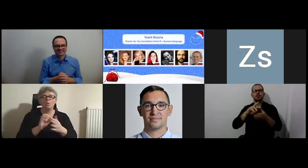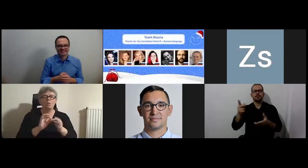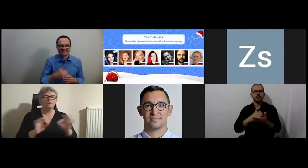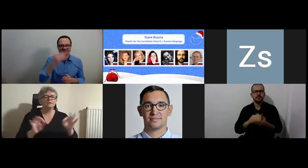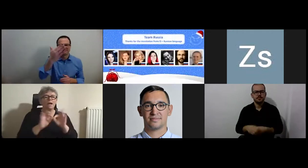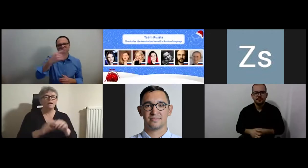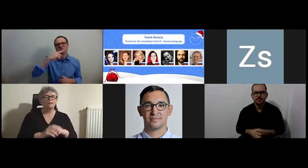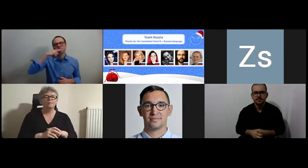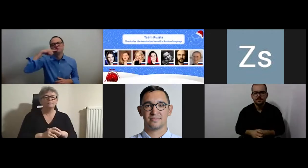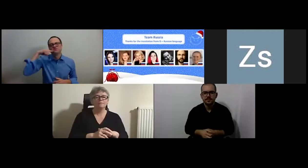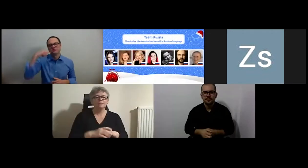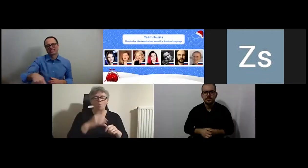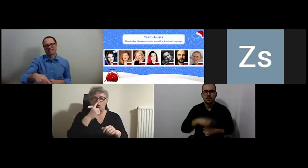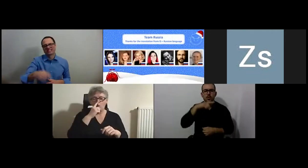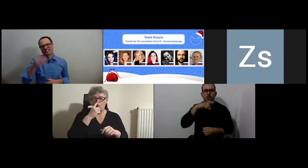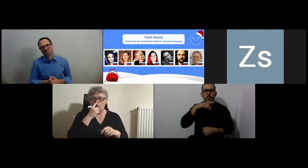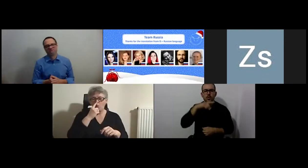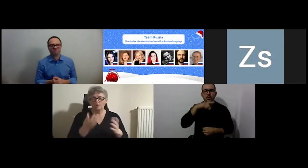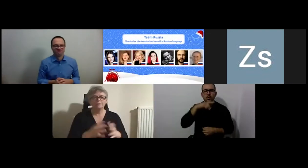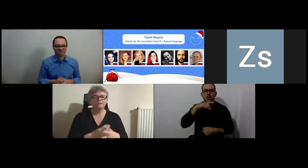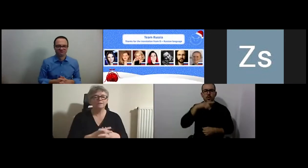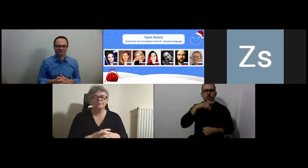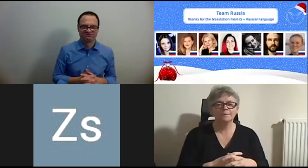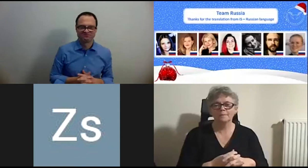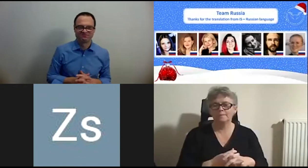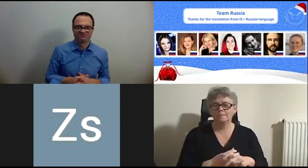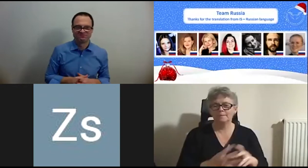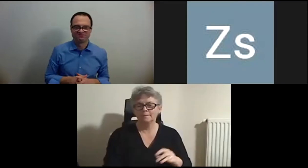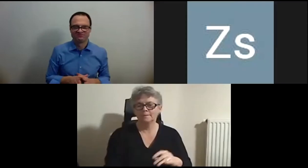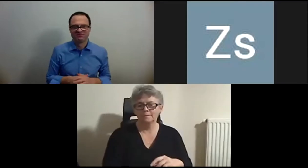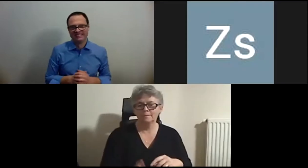To the next country team, Russia.